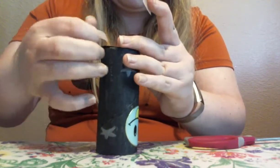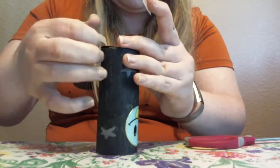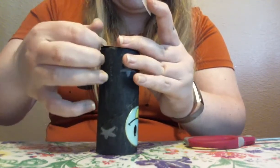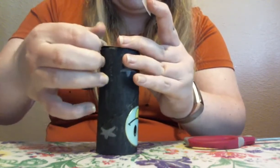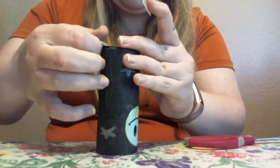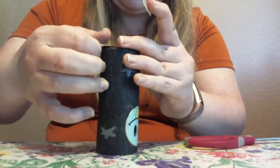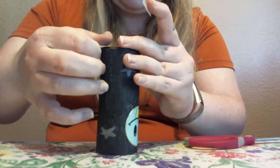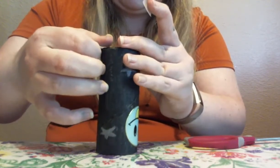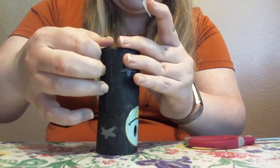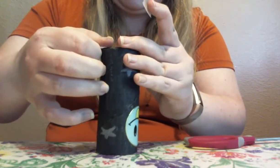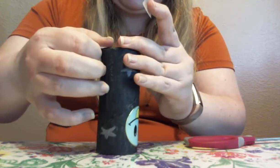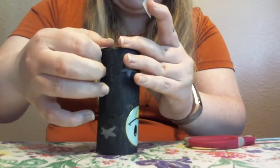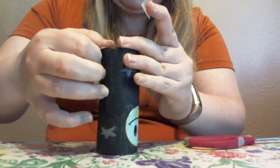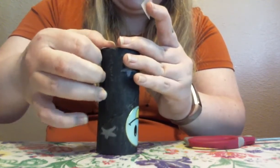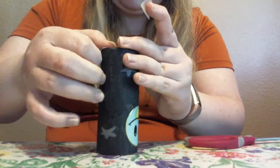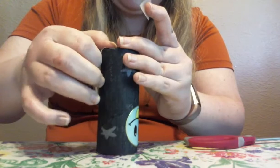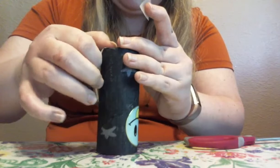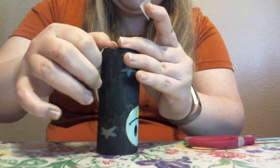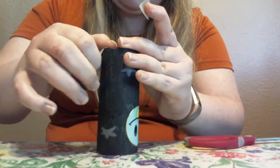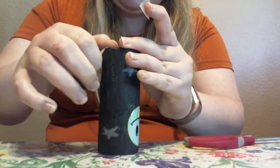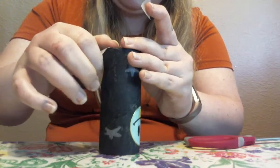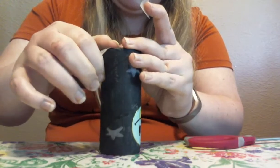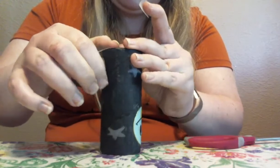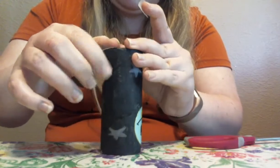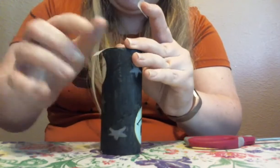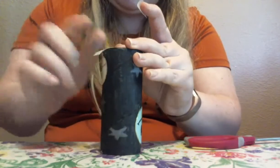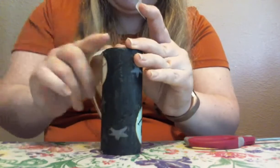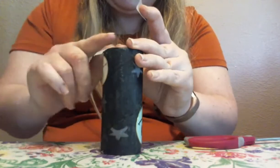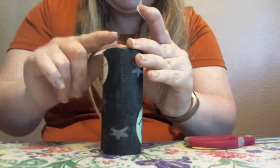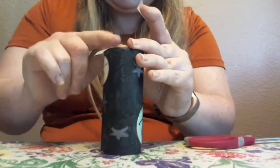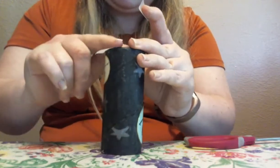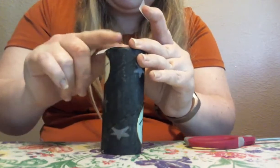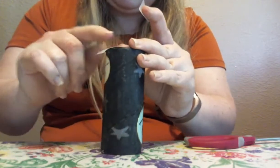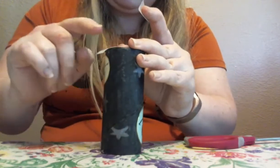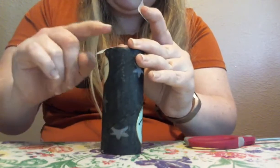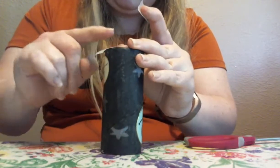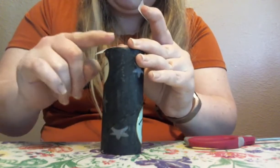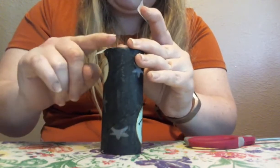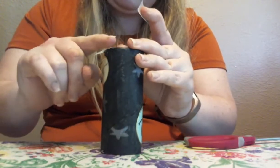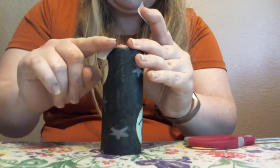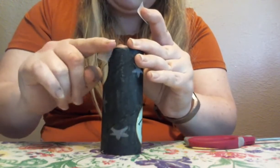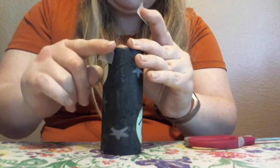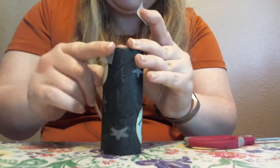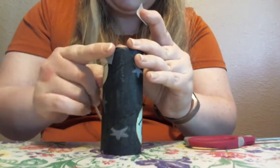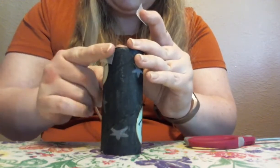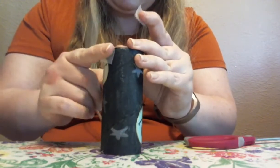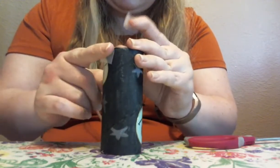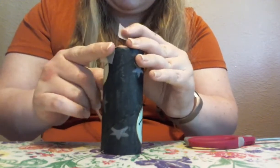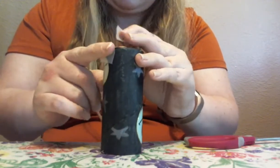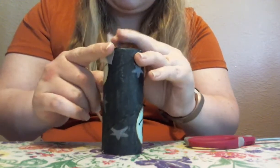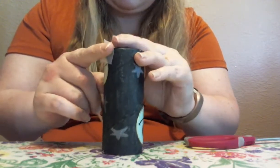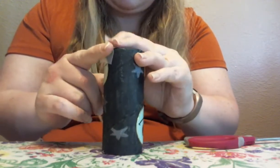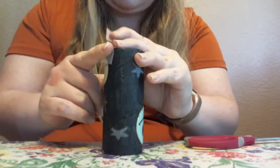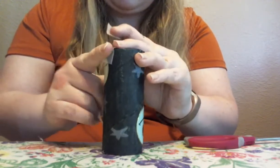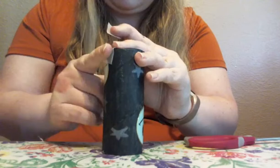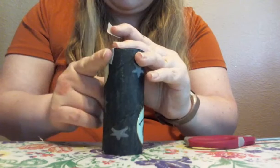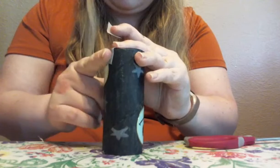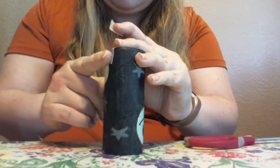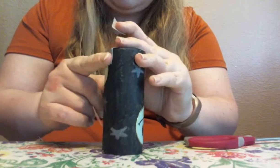so it fits on nicely. And then you're going to tape that, and then you're going to